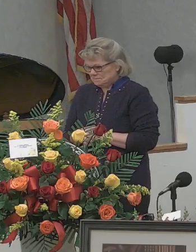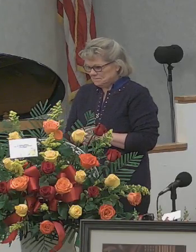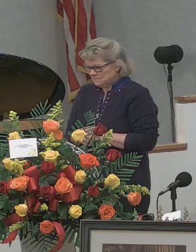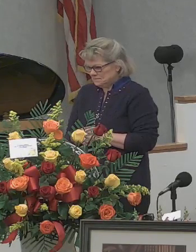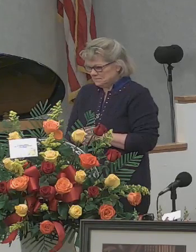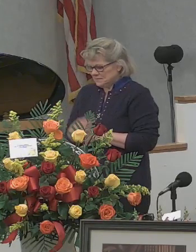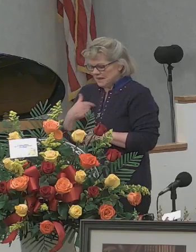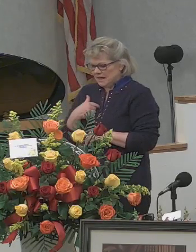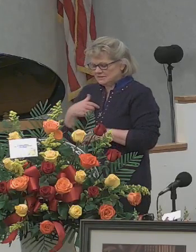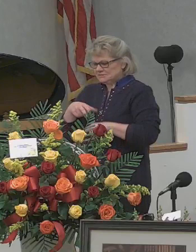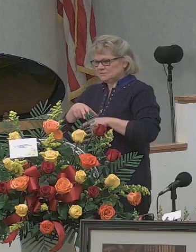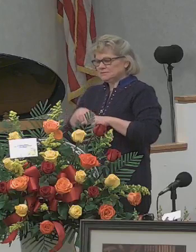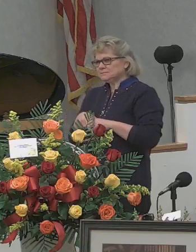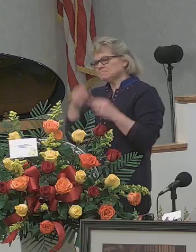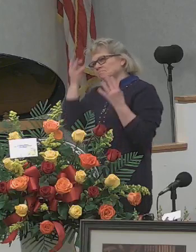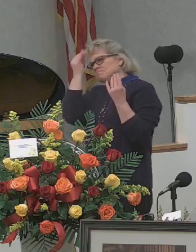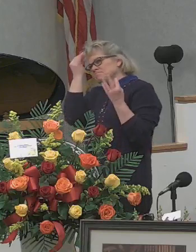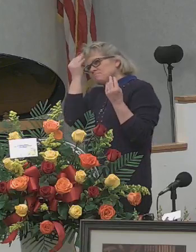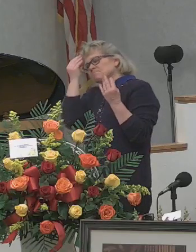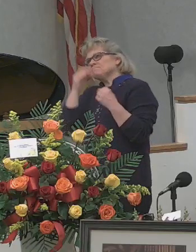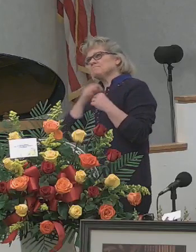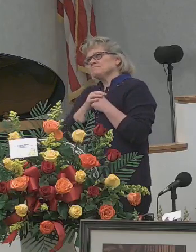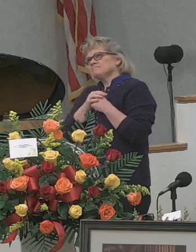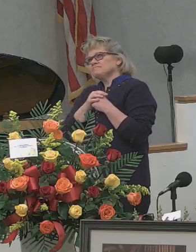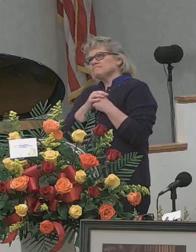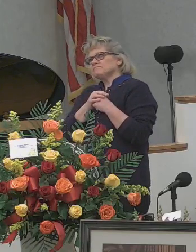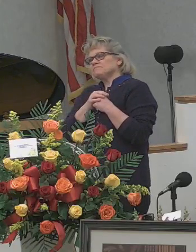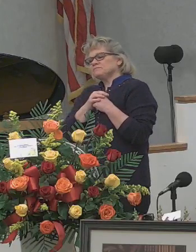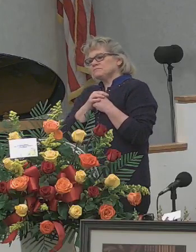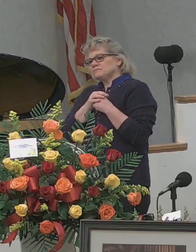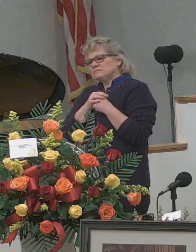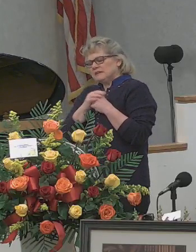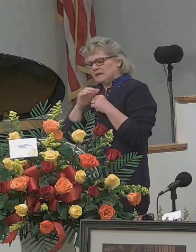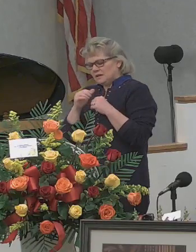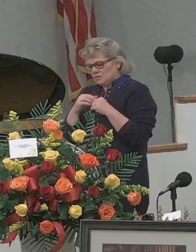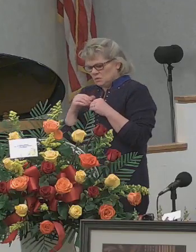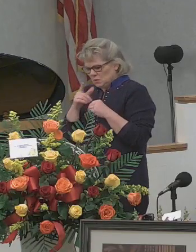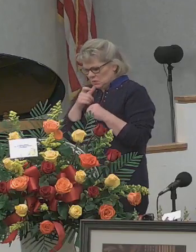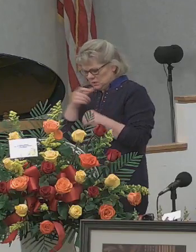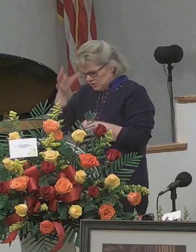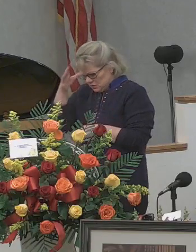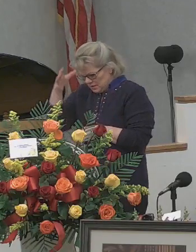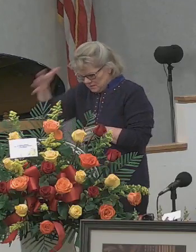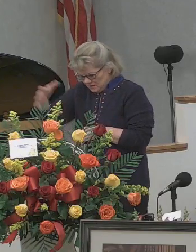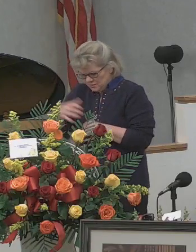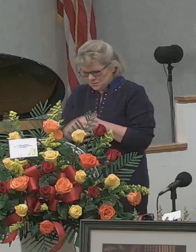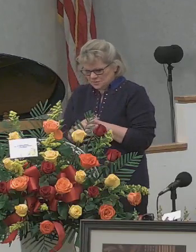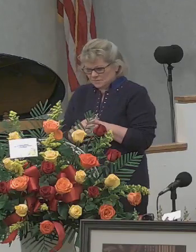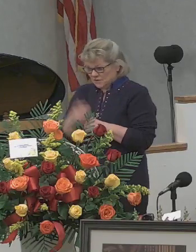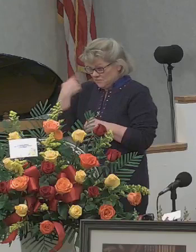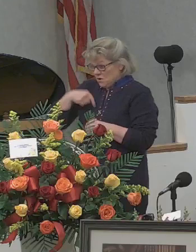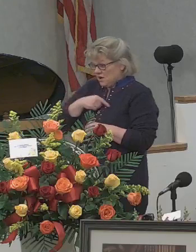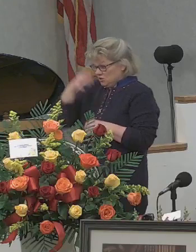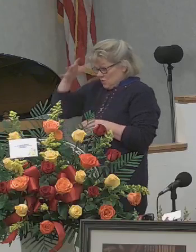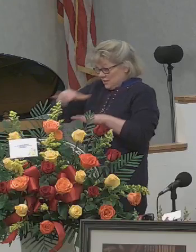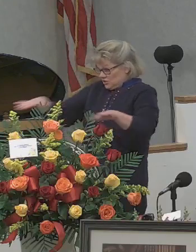As I sat and just thought about words that could describe Grandpa, for us